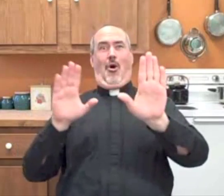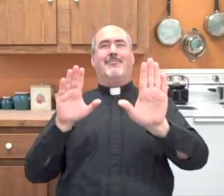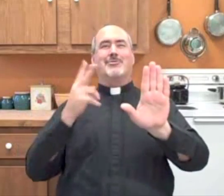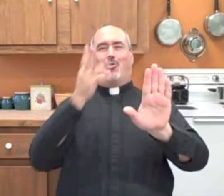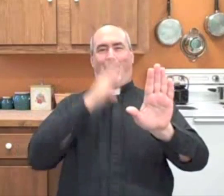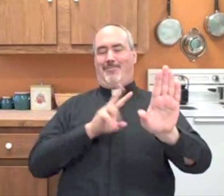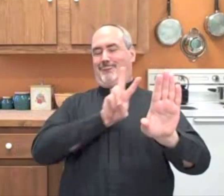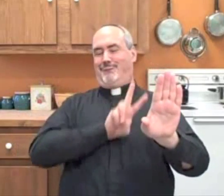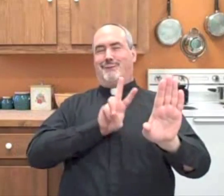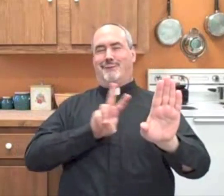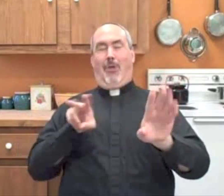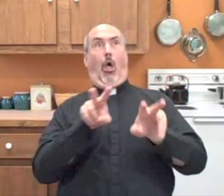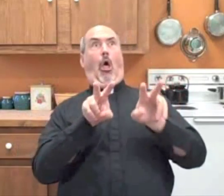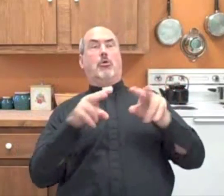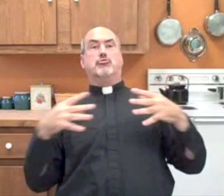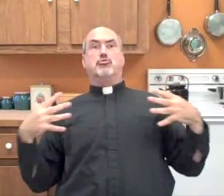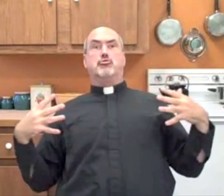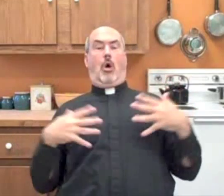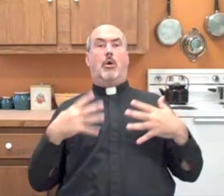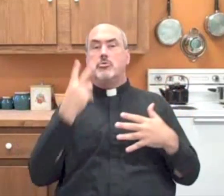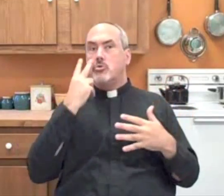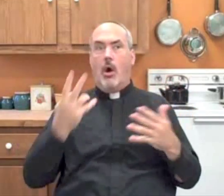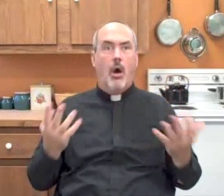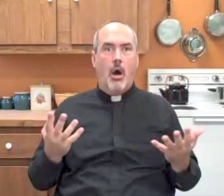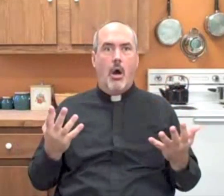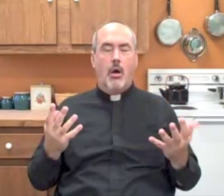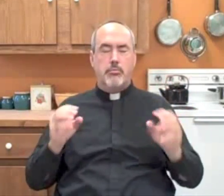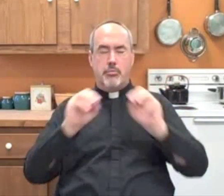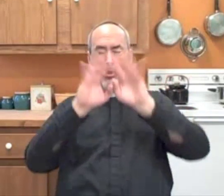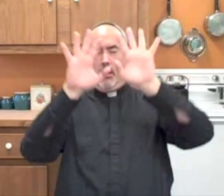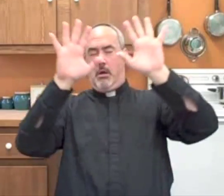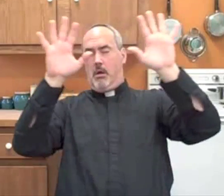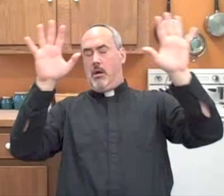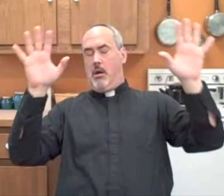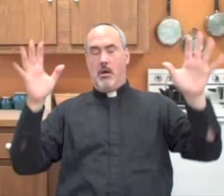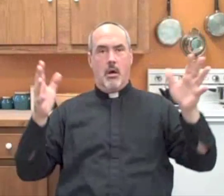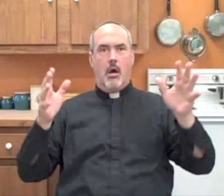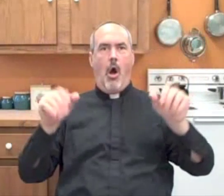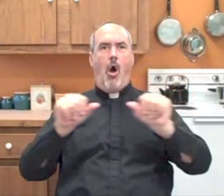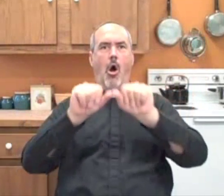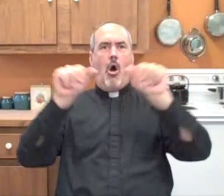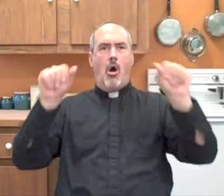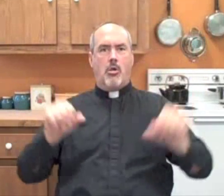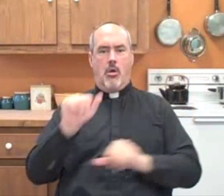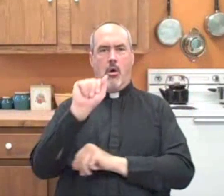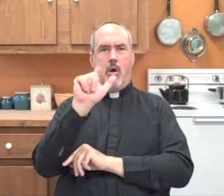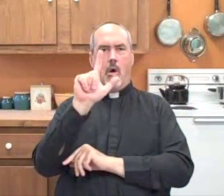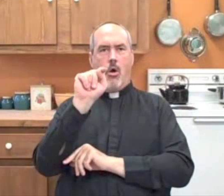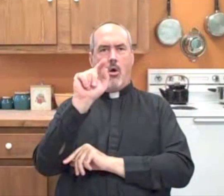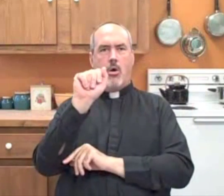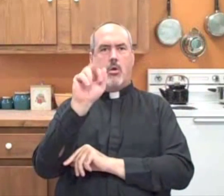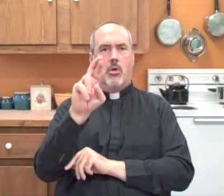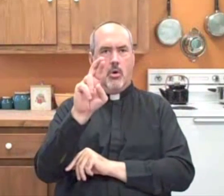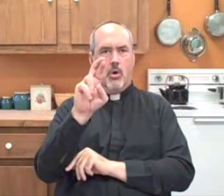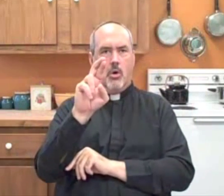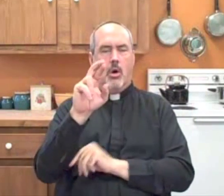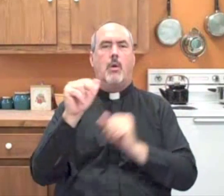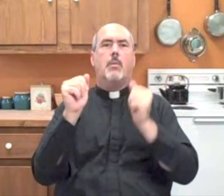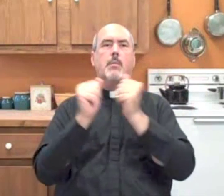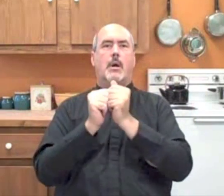When they walked past the church wall, they were startled by an apparition. The apparition